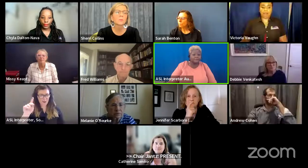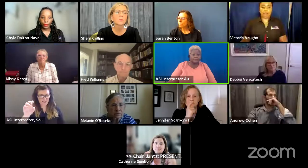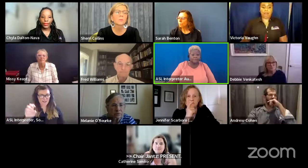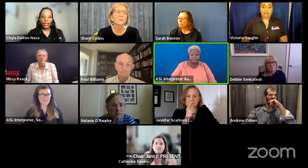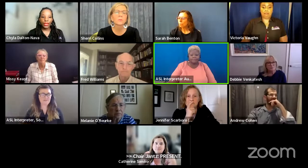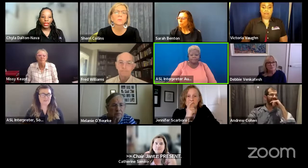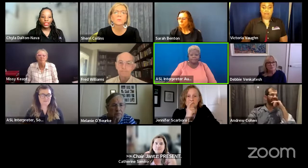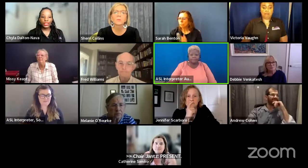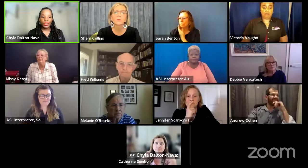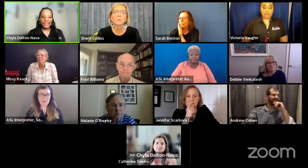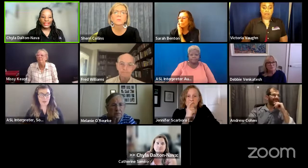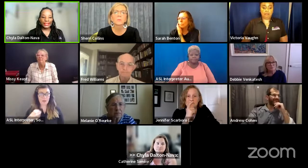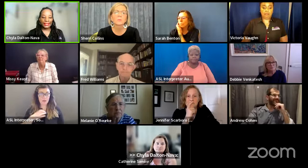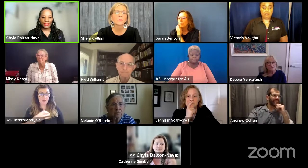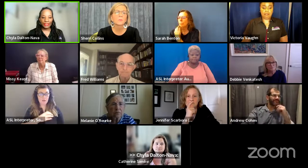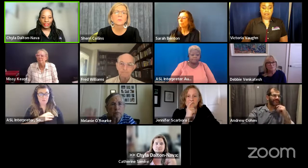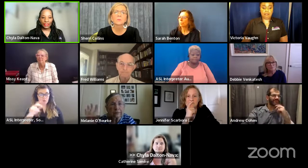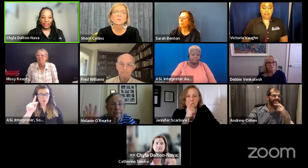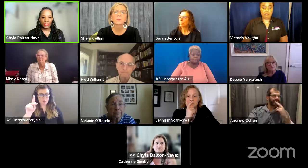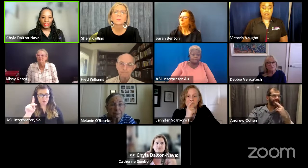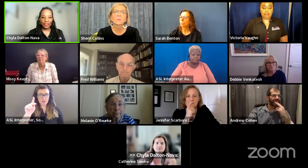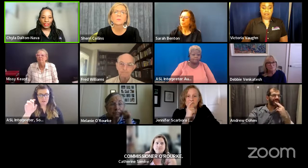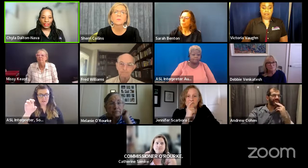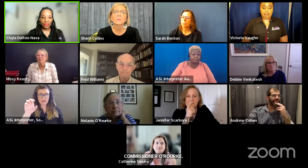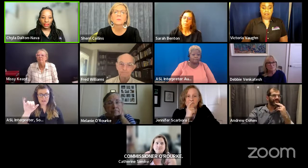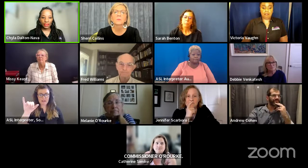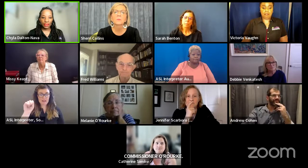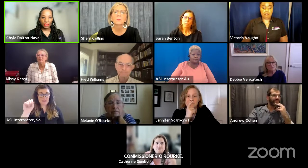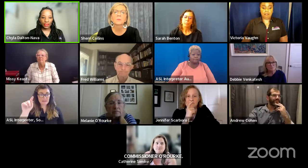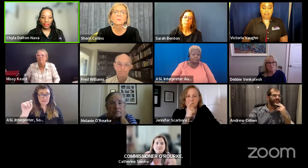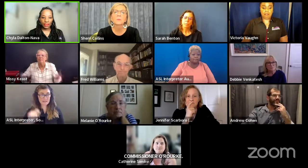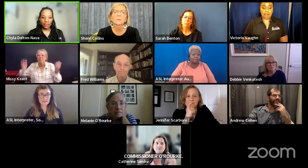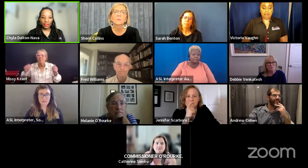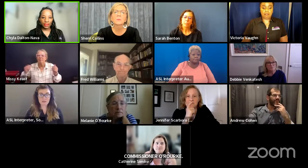Present. Commissioner Keast,